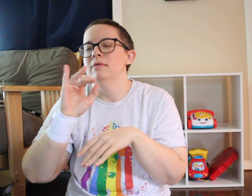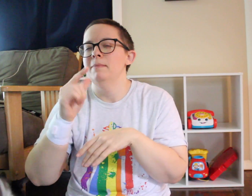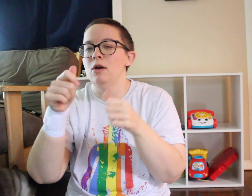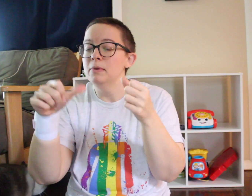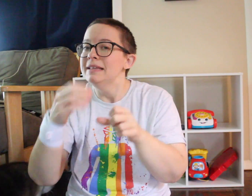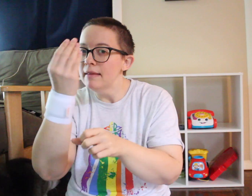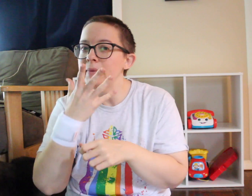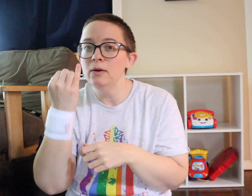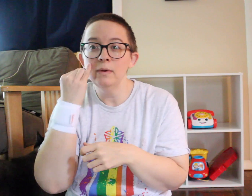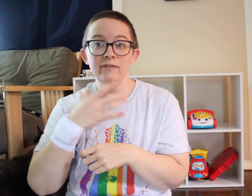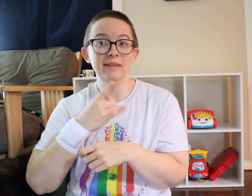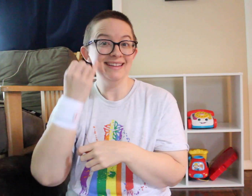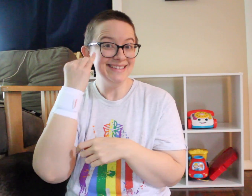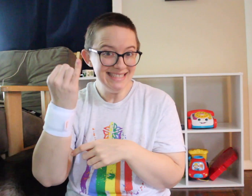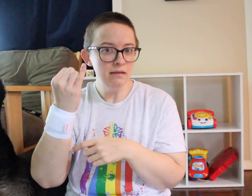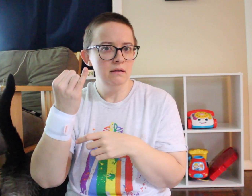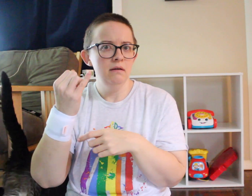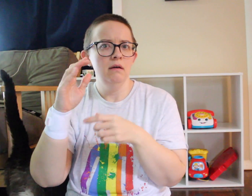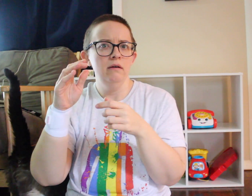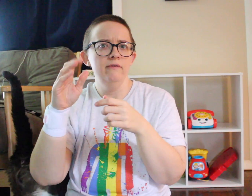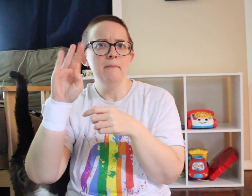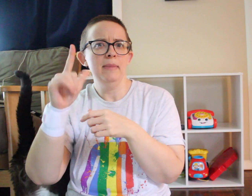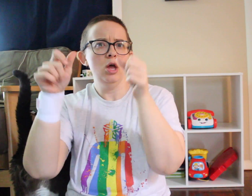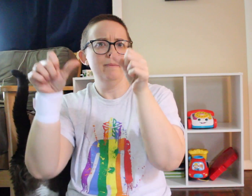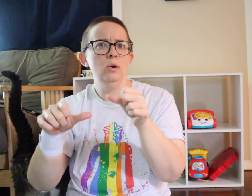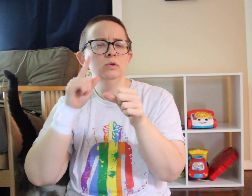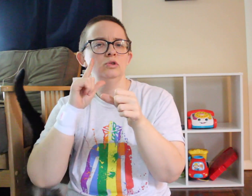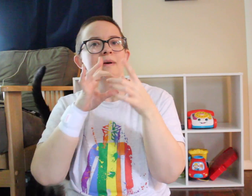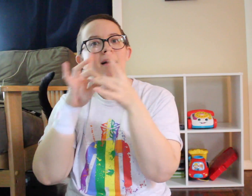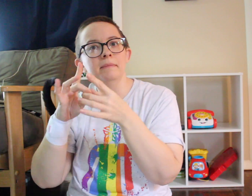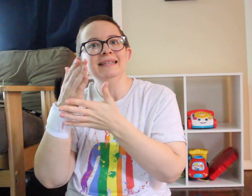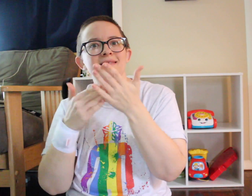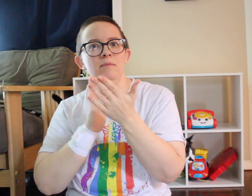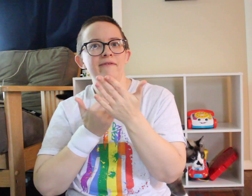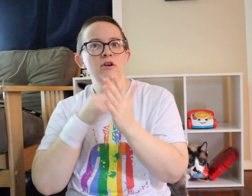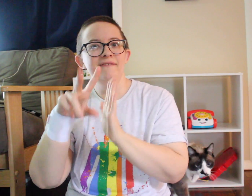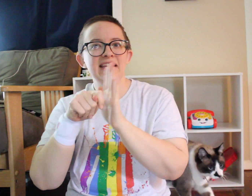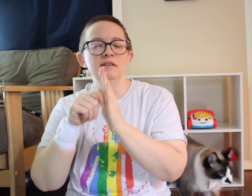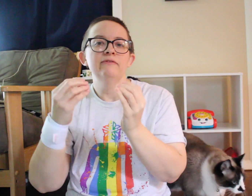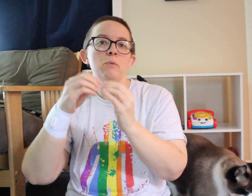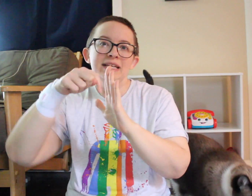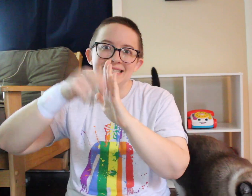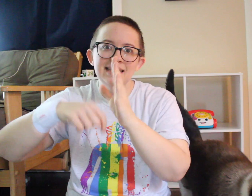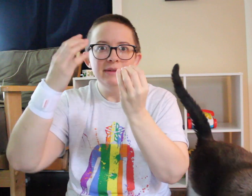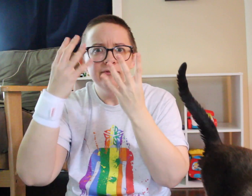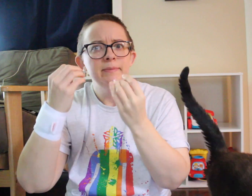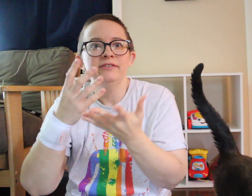can read more on the blog post. And let me know if you like the idea of having the blog post like related with some of the videos, just for more